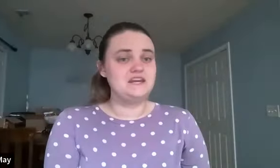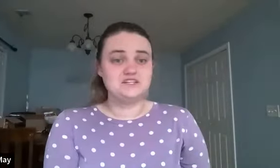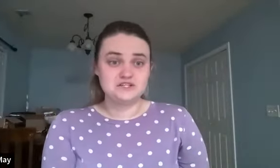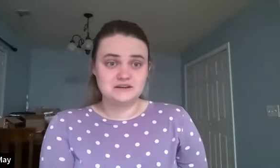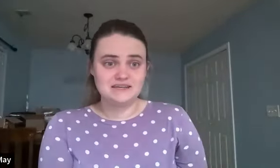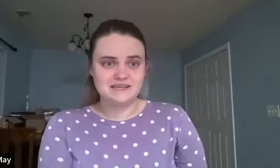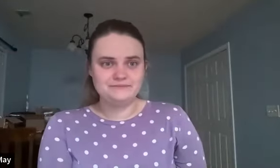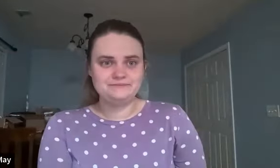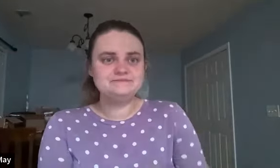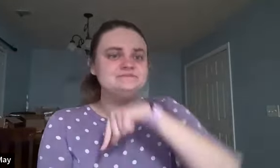then turkey,